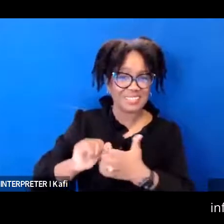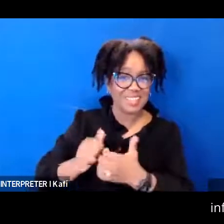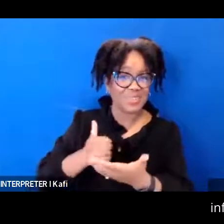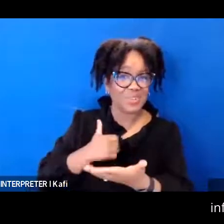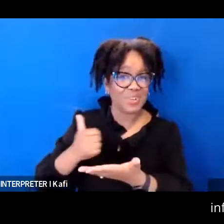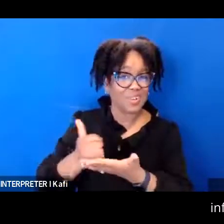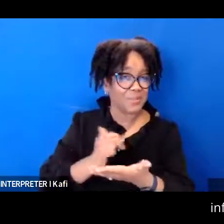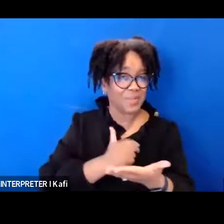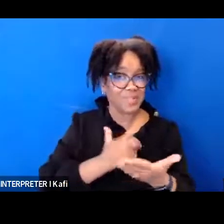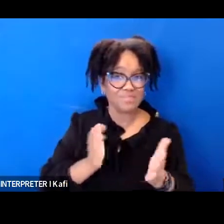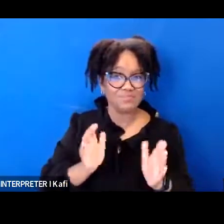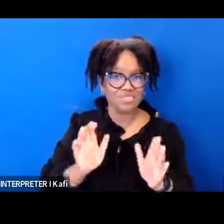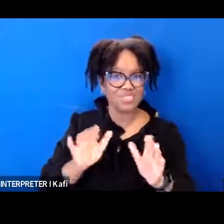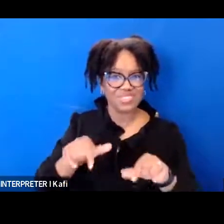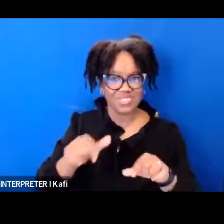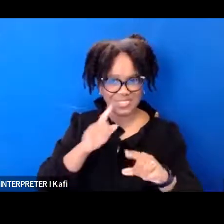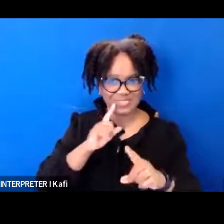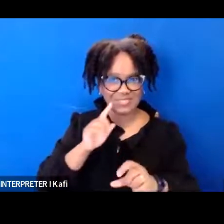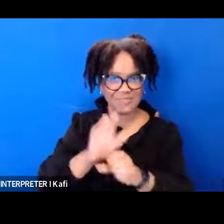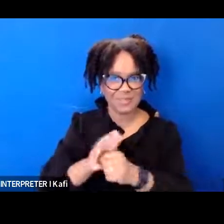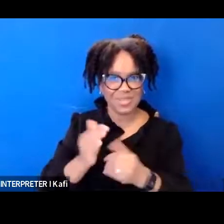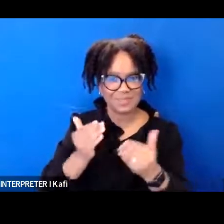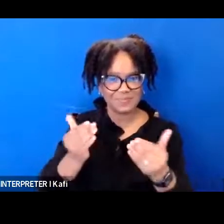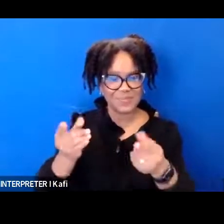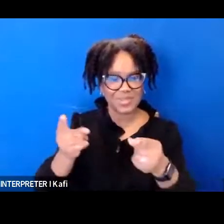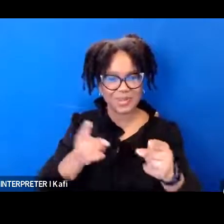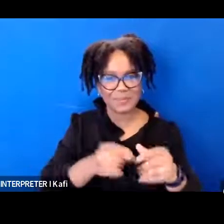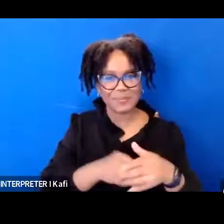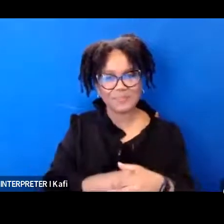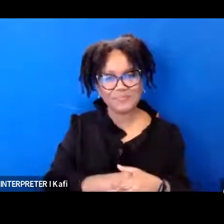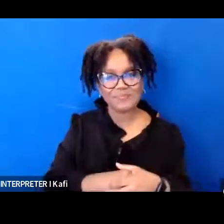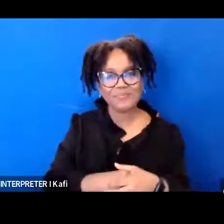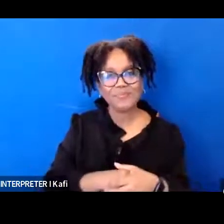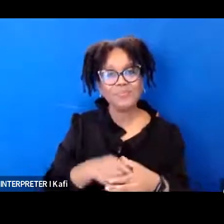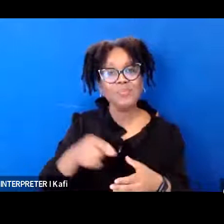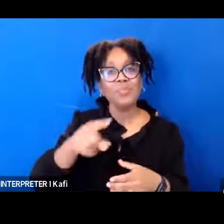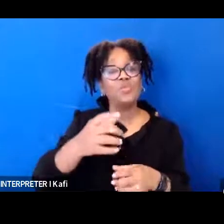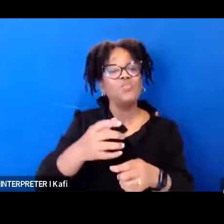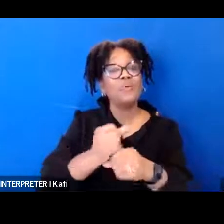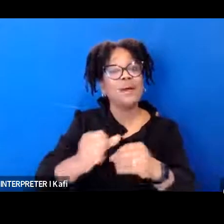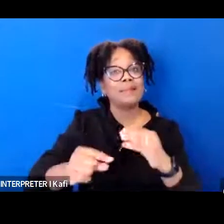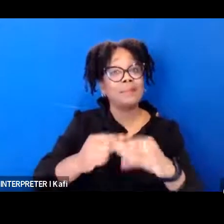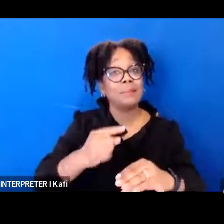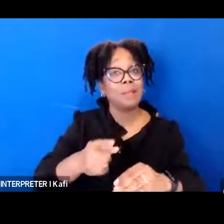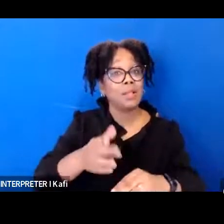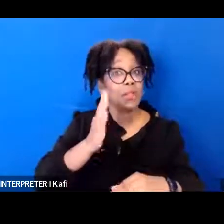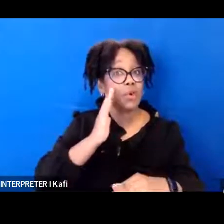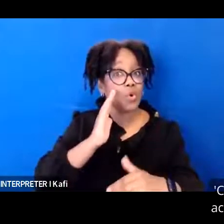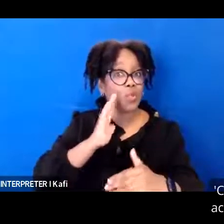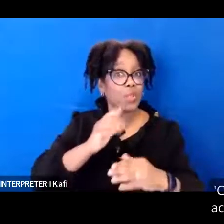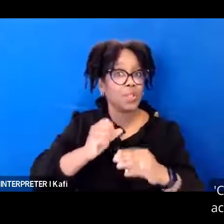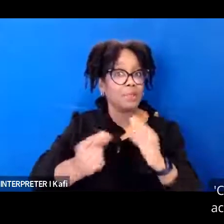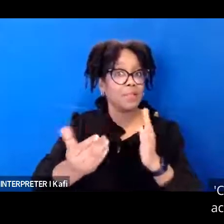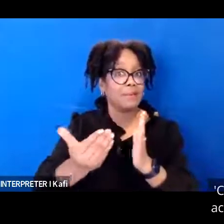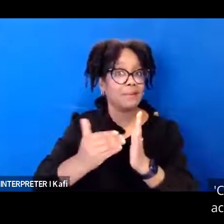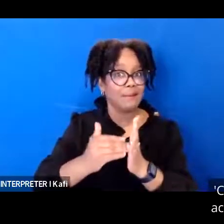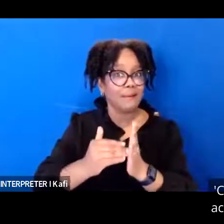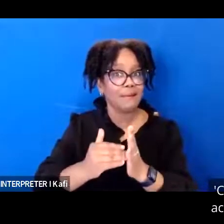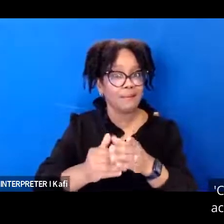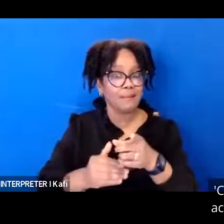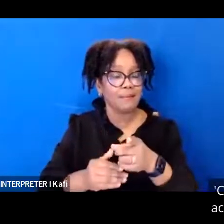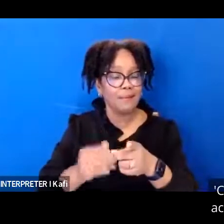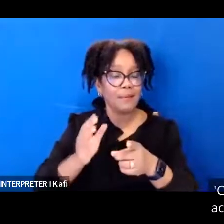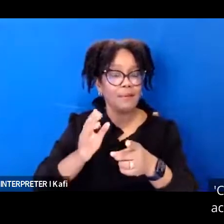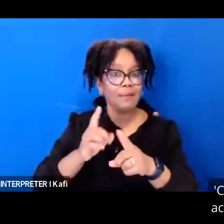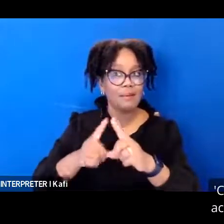through email and i'm sure there will be more that will follow on how to reach out to your representatives because we all need to